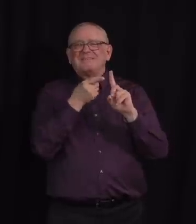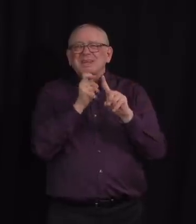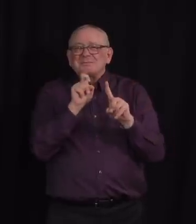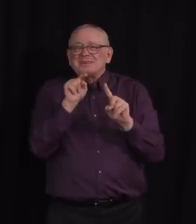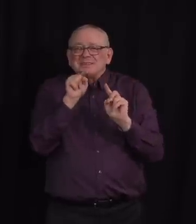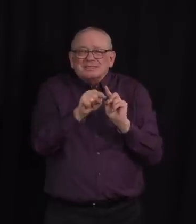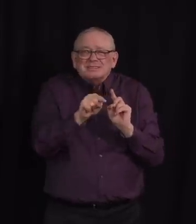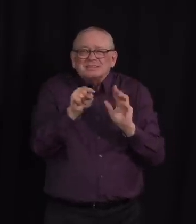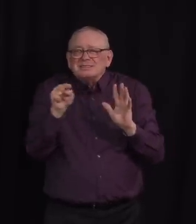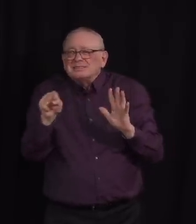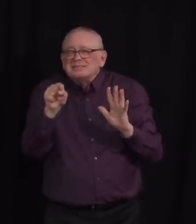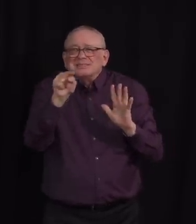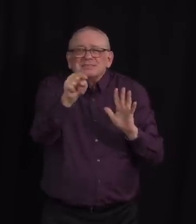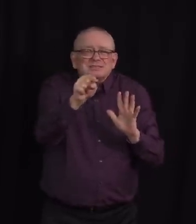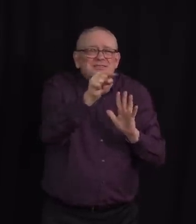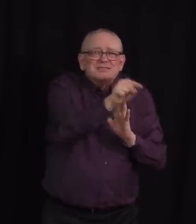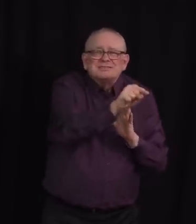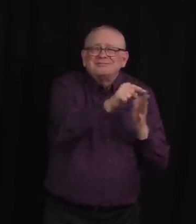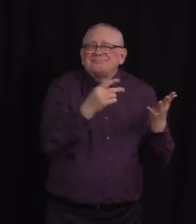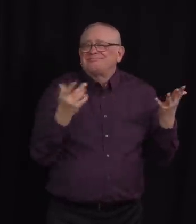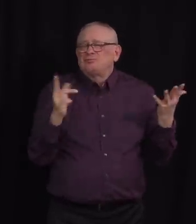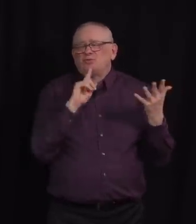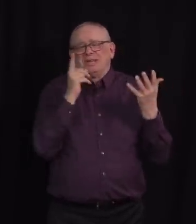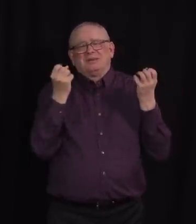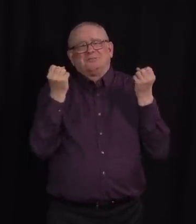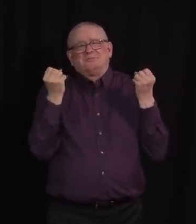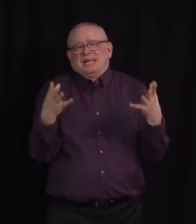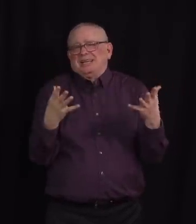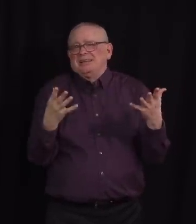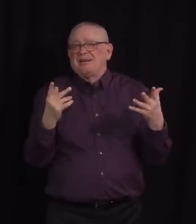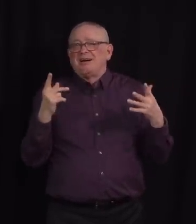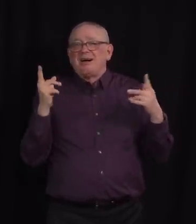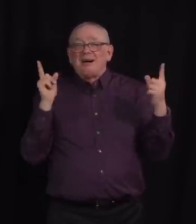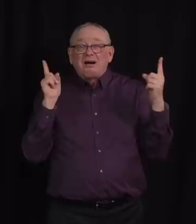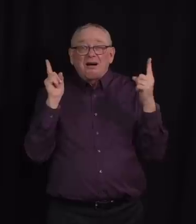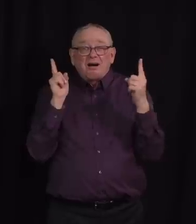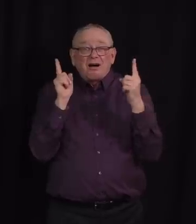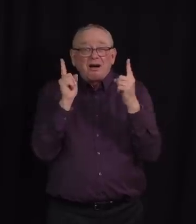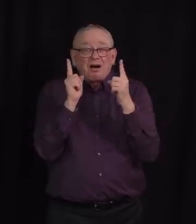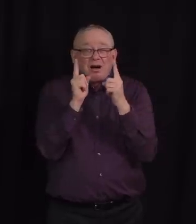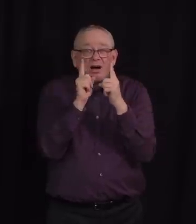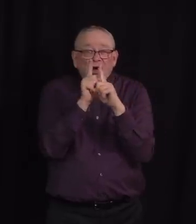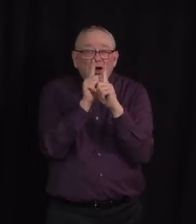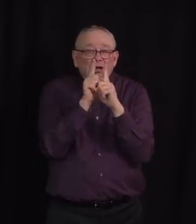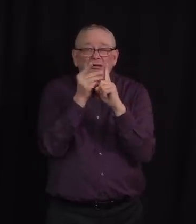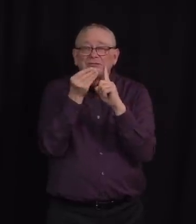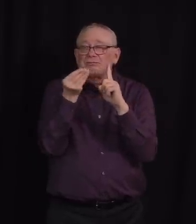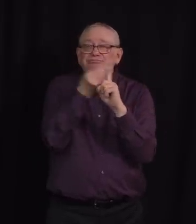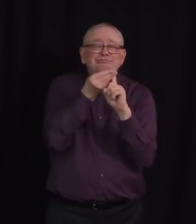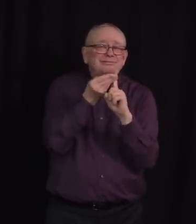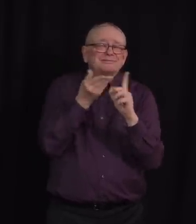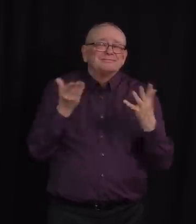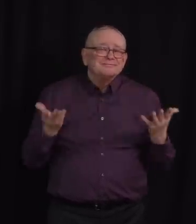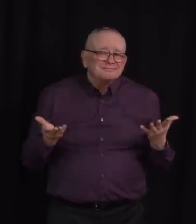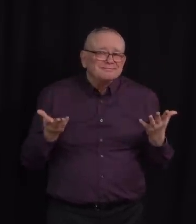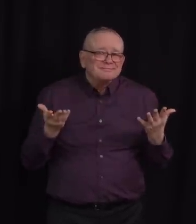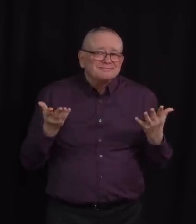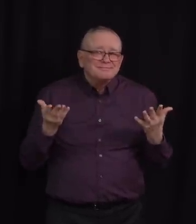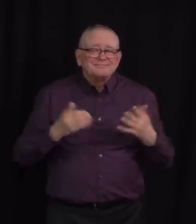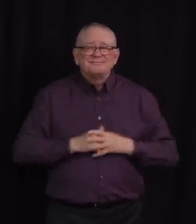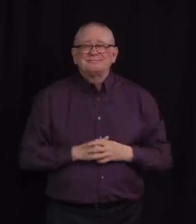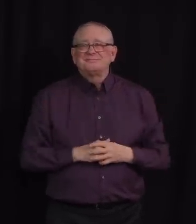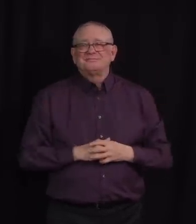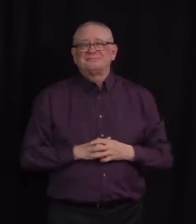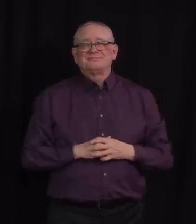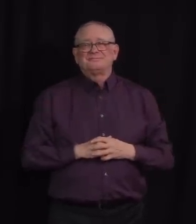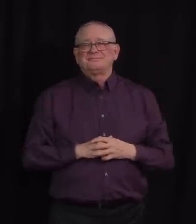close contact with other people and give the virus opportunities to transmit. This has always been one of the biggest challenges